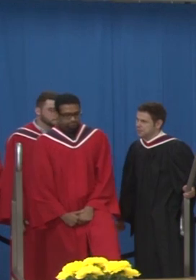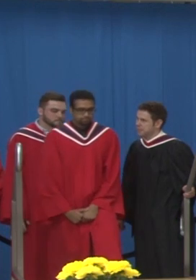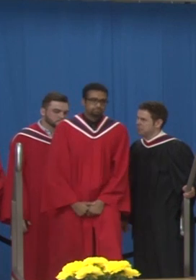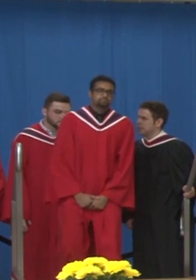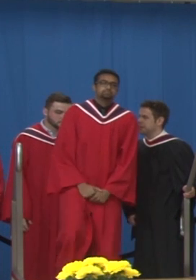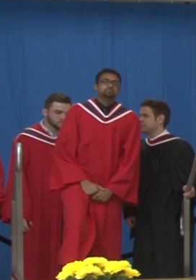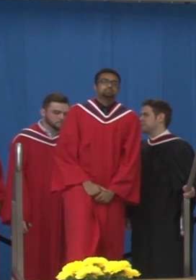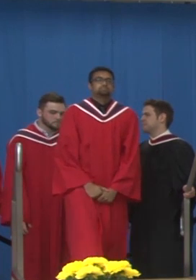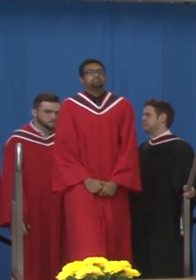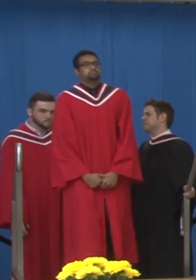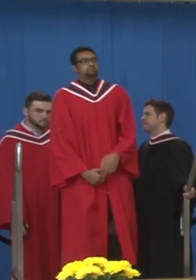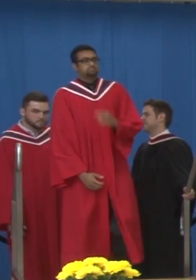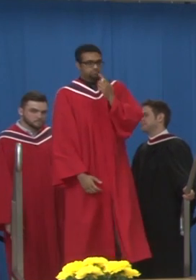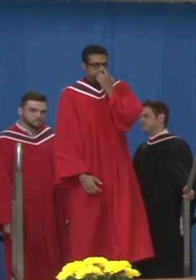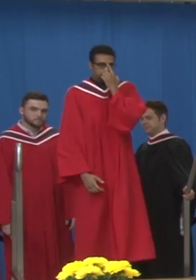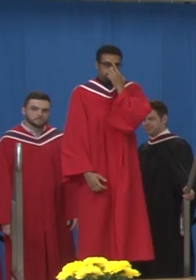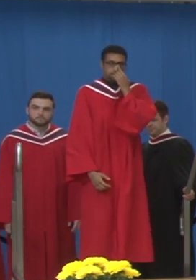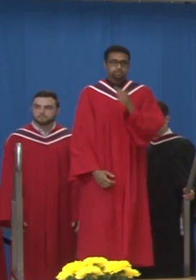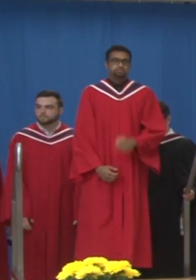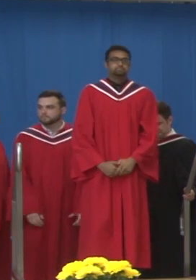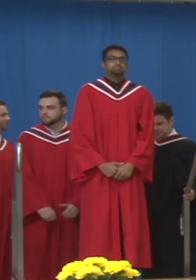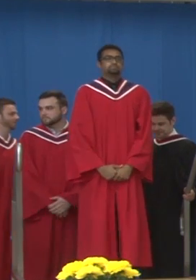Protection, Security, and Investigation.